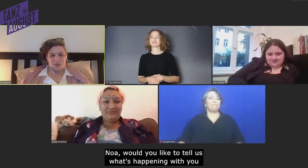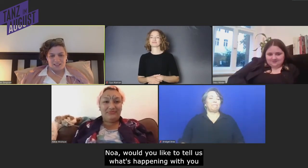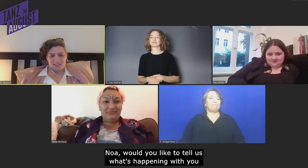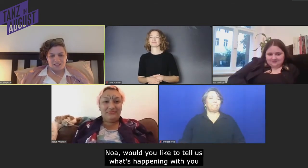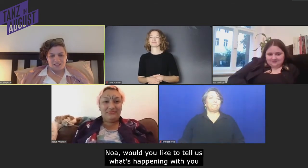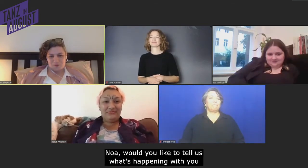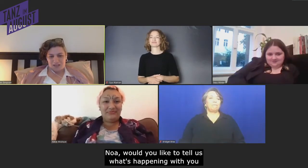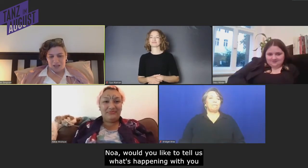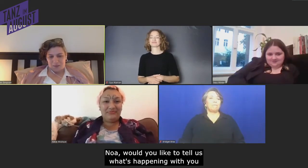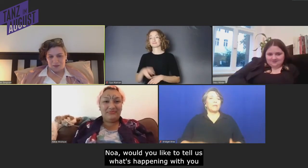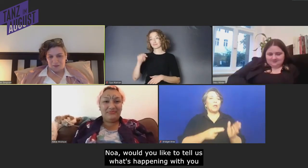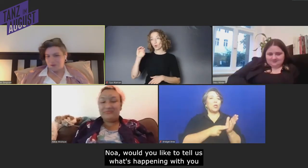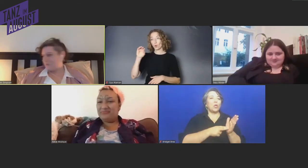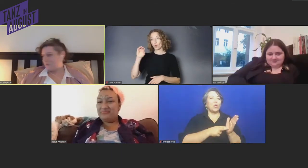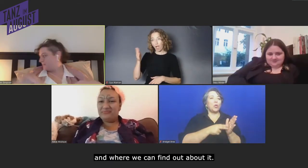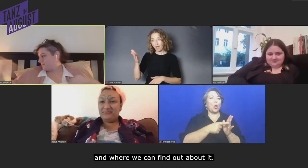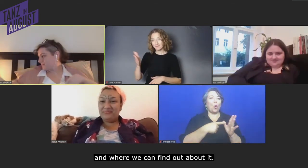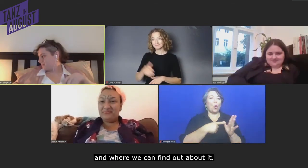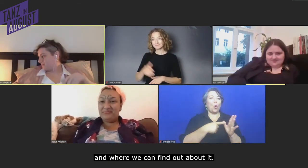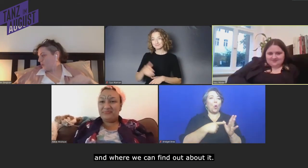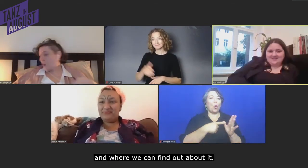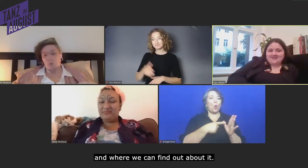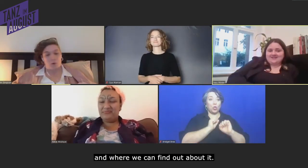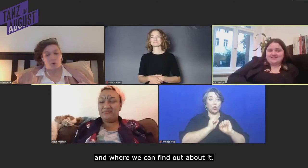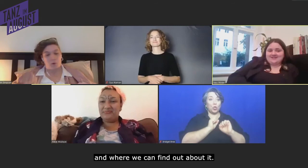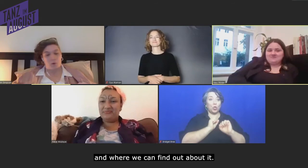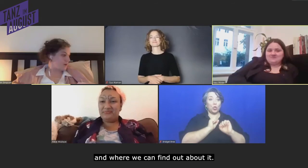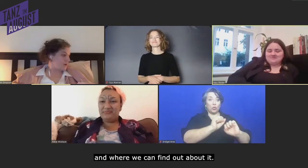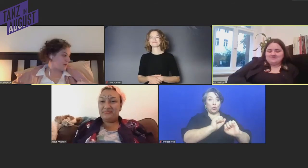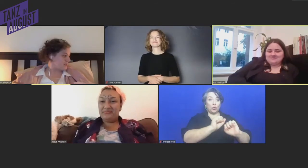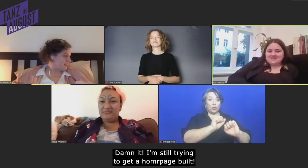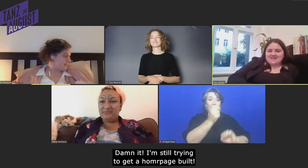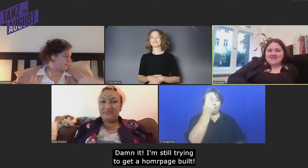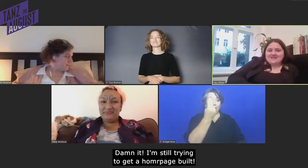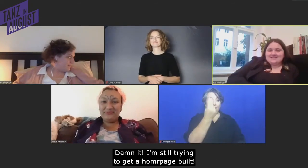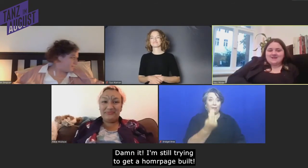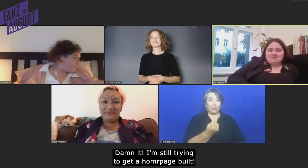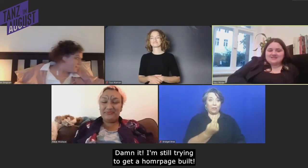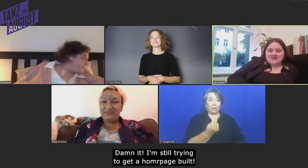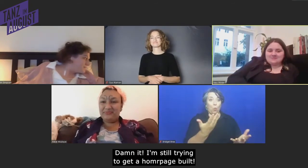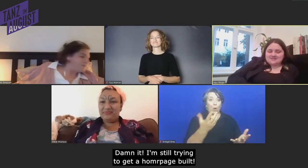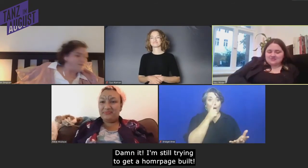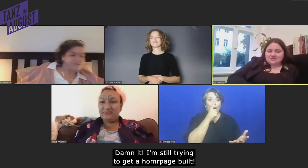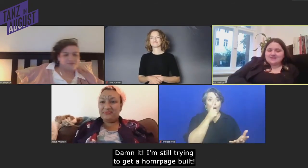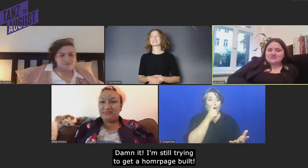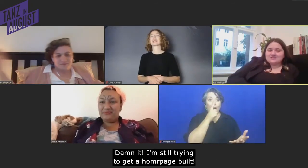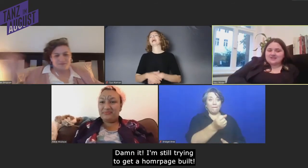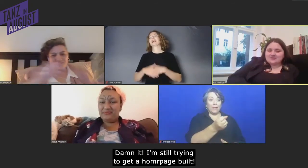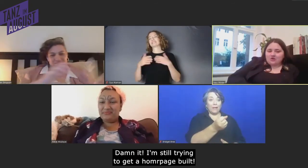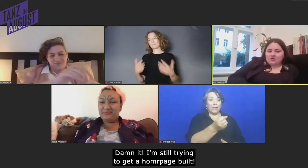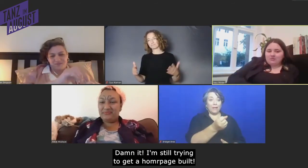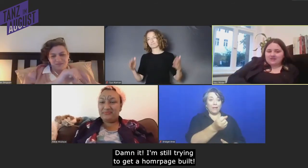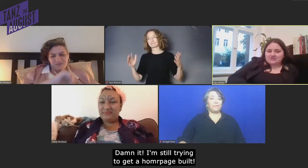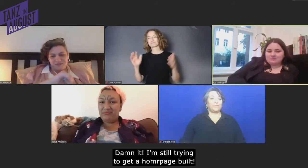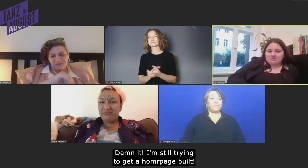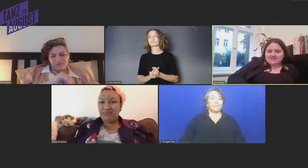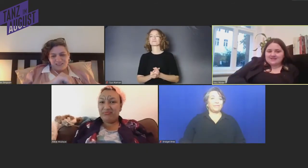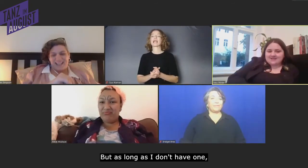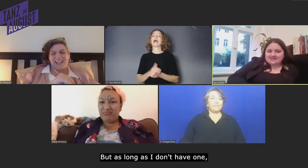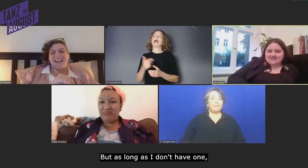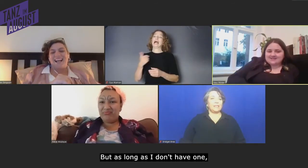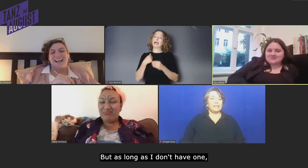you like to tell us what's happening with you? Or where we can find out about it? Damn it, I'm still trying to get a homepage,